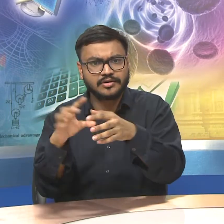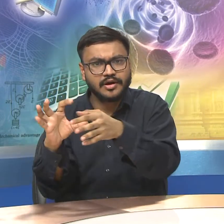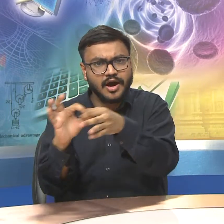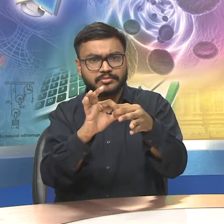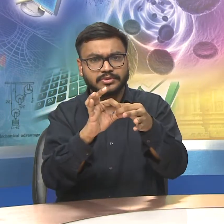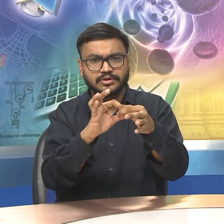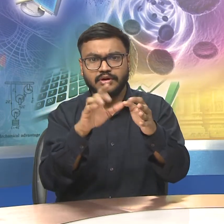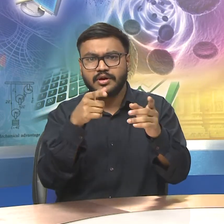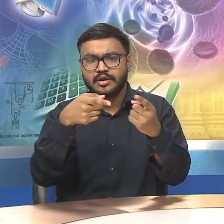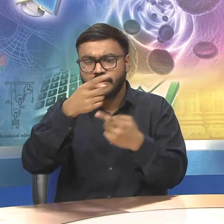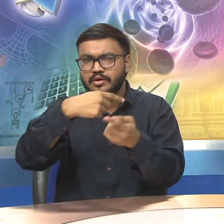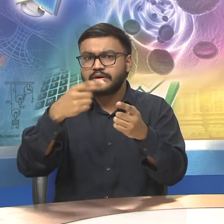of sign